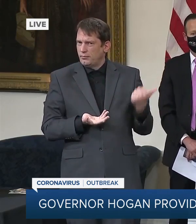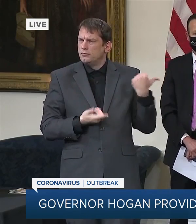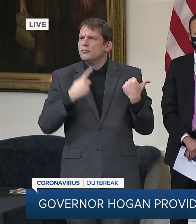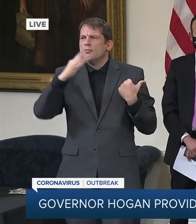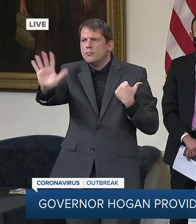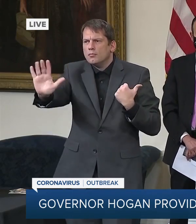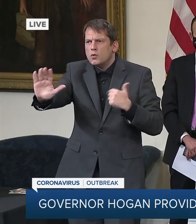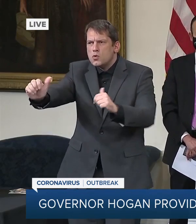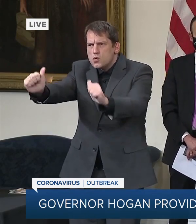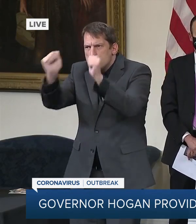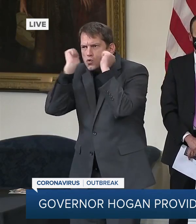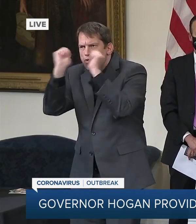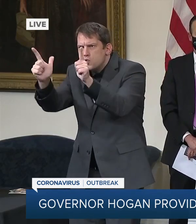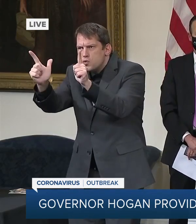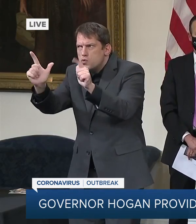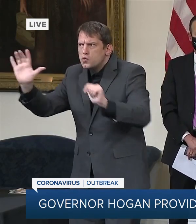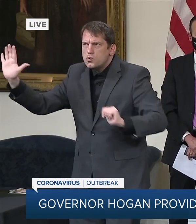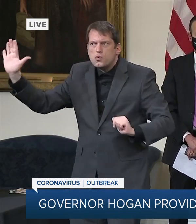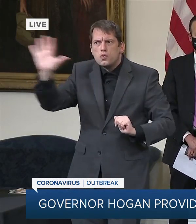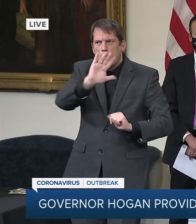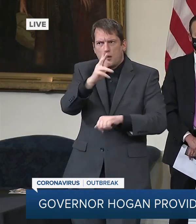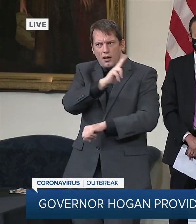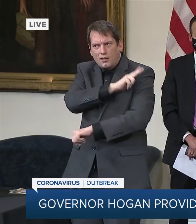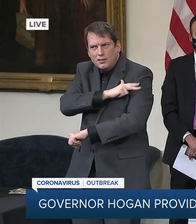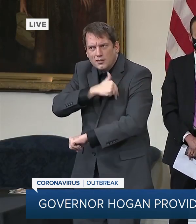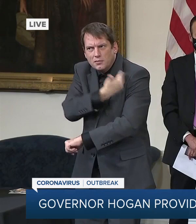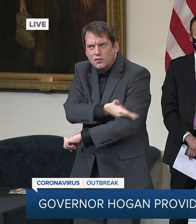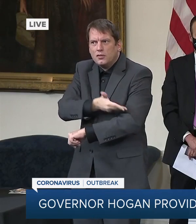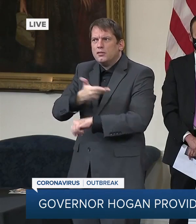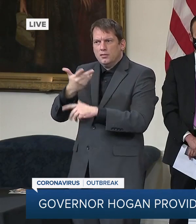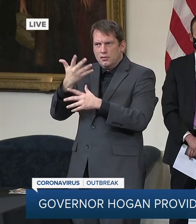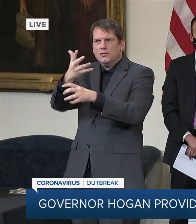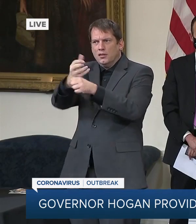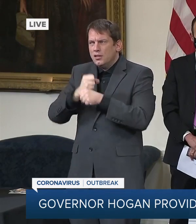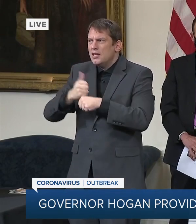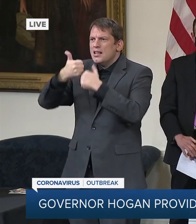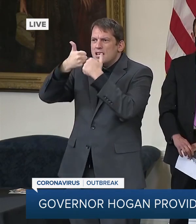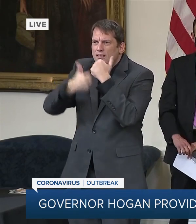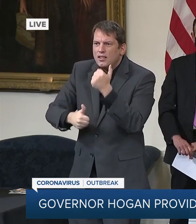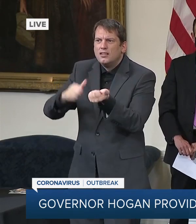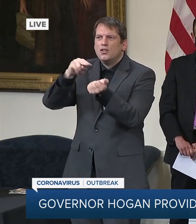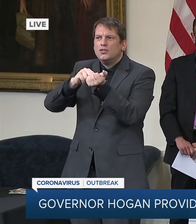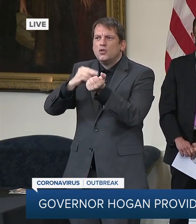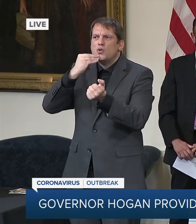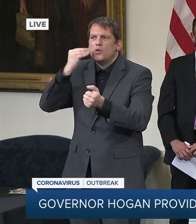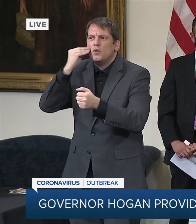region and every single nursing home will have them by next week. When will they get theirs out there?